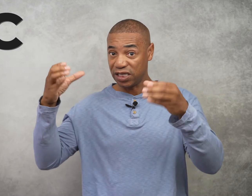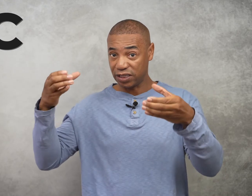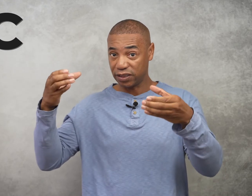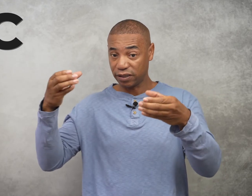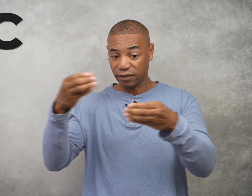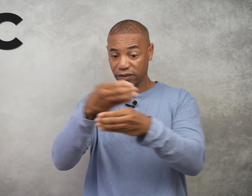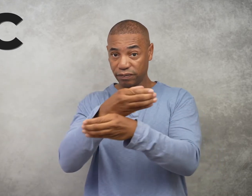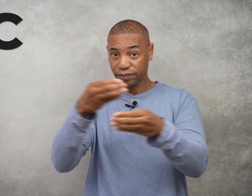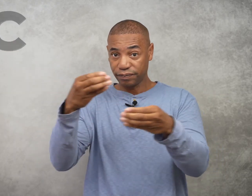C's.